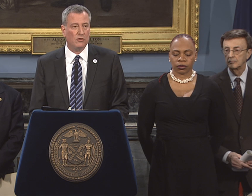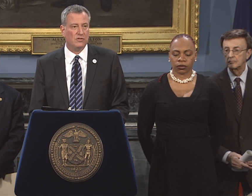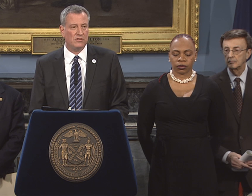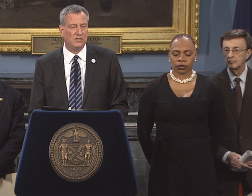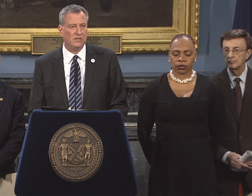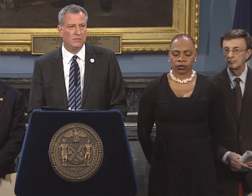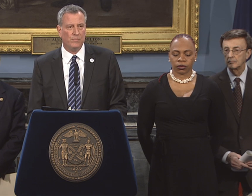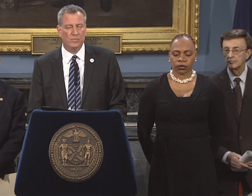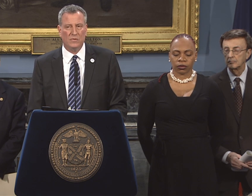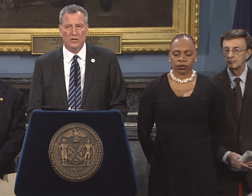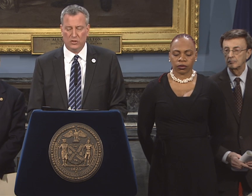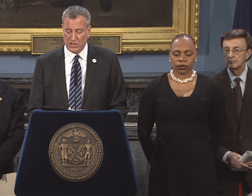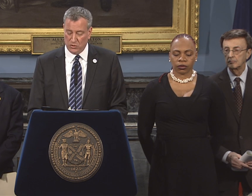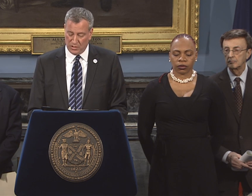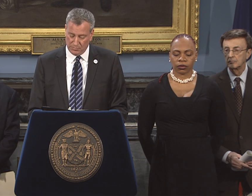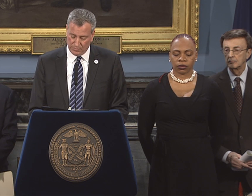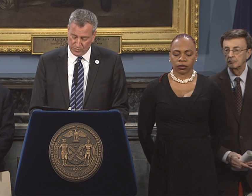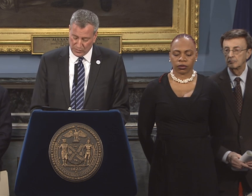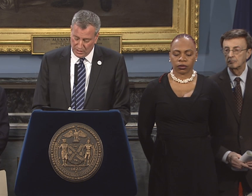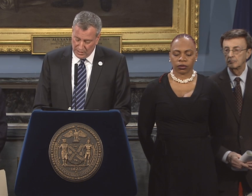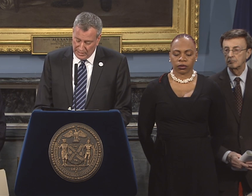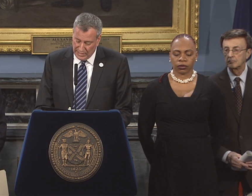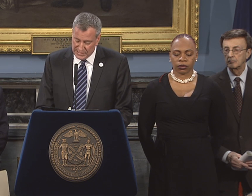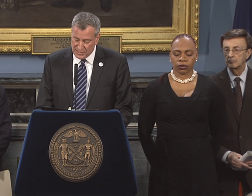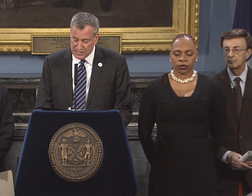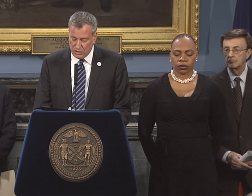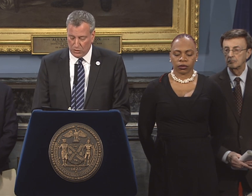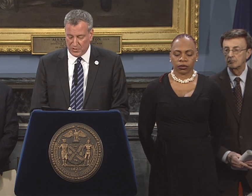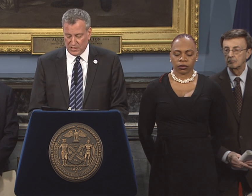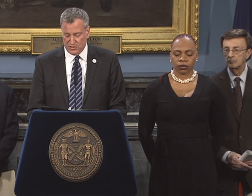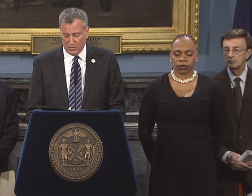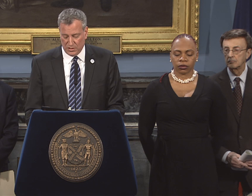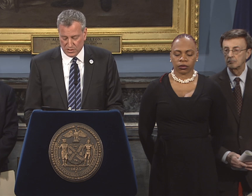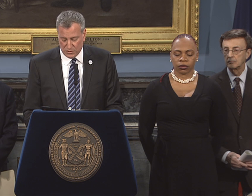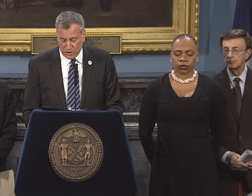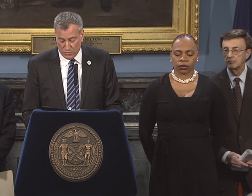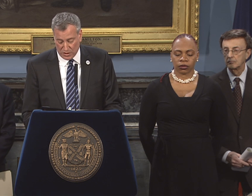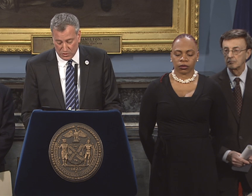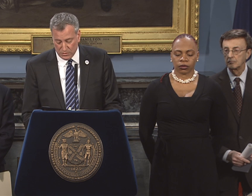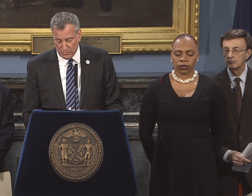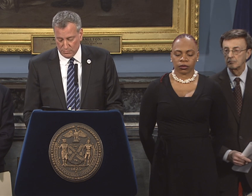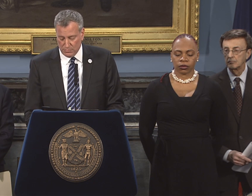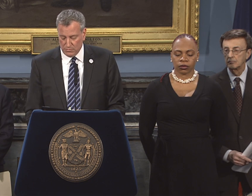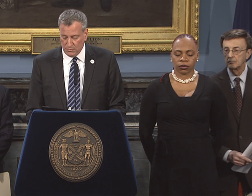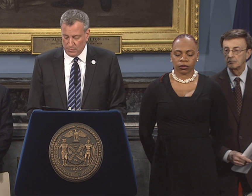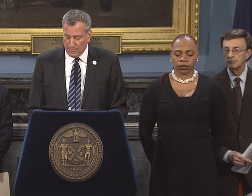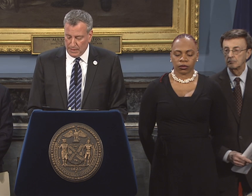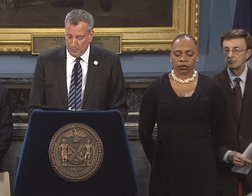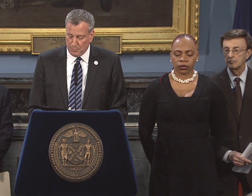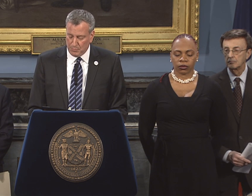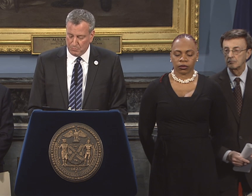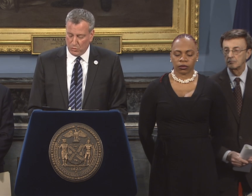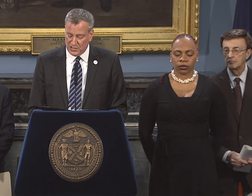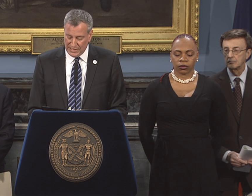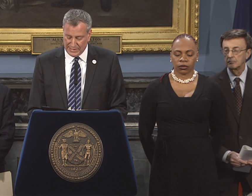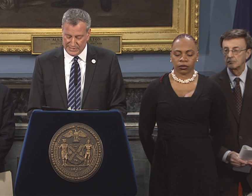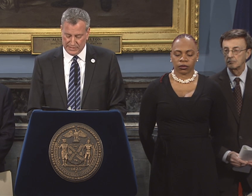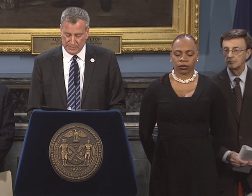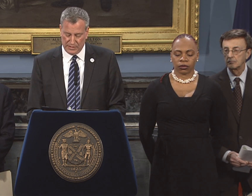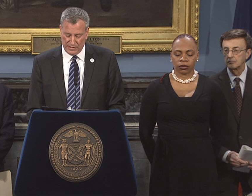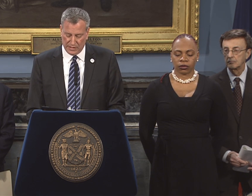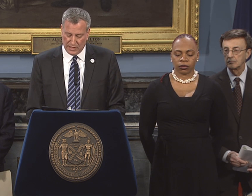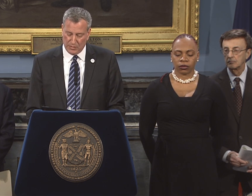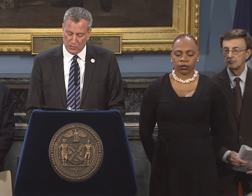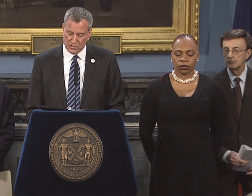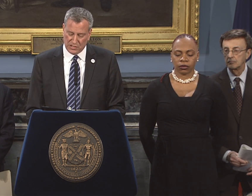las causas continúan. Estas operaciones continuarán por